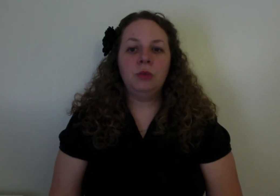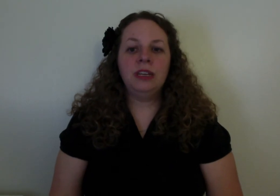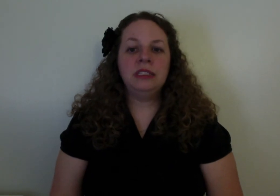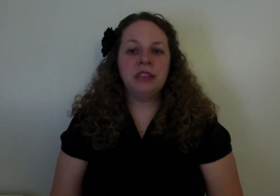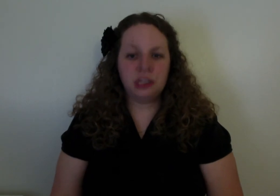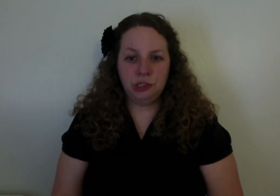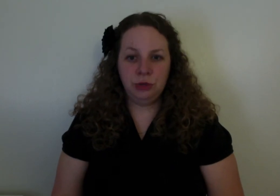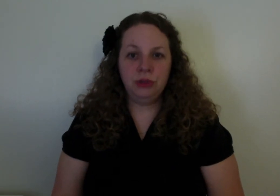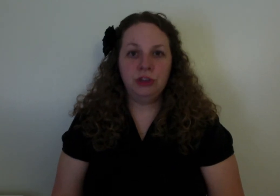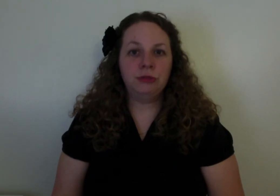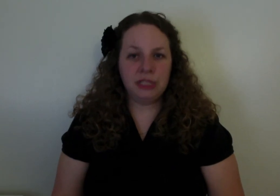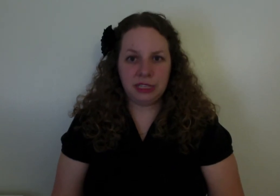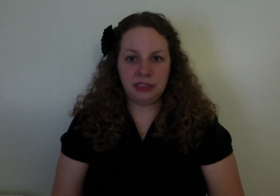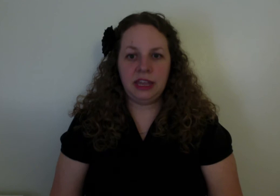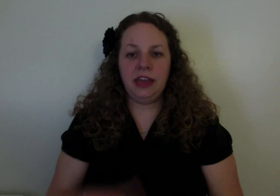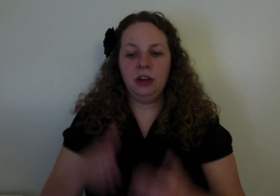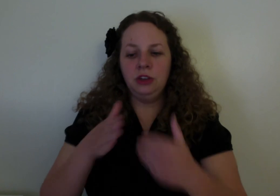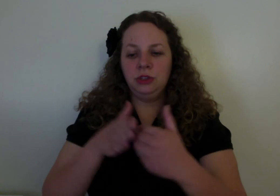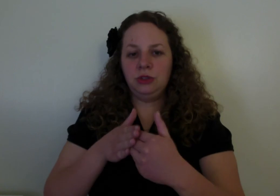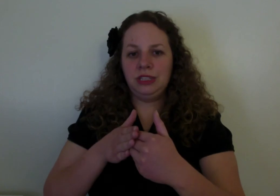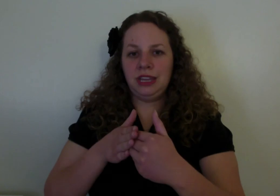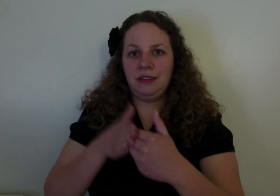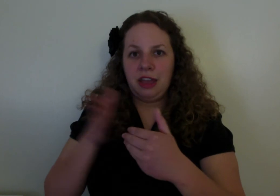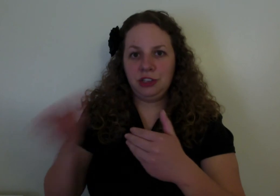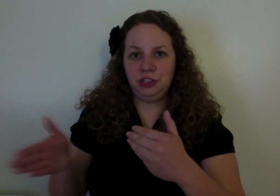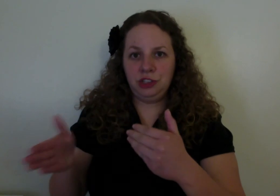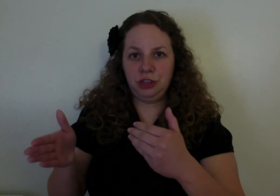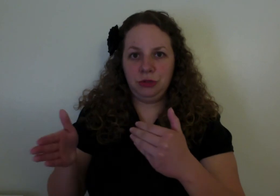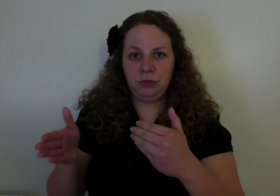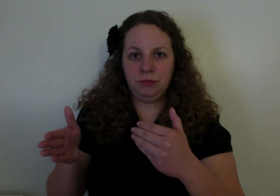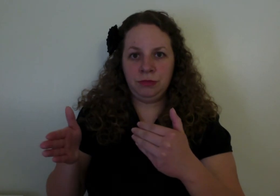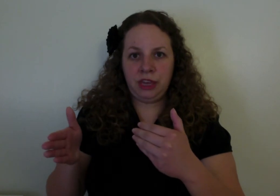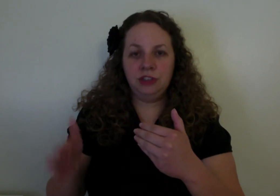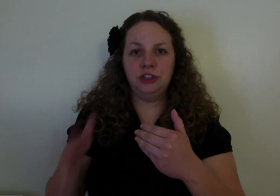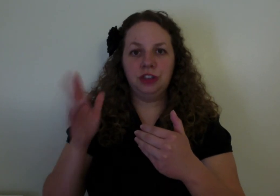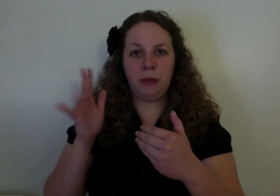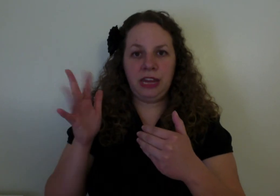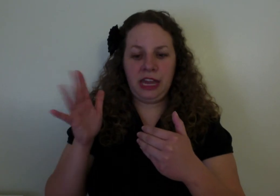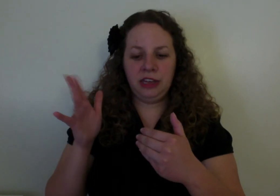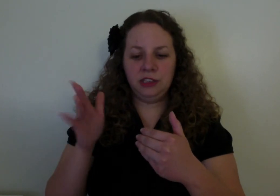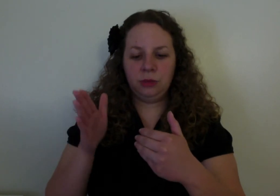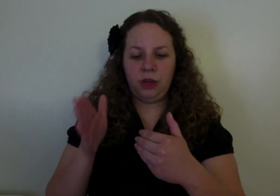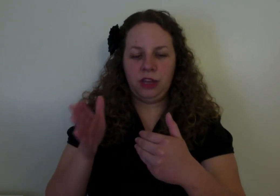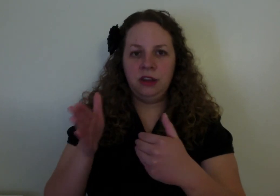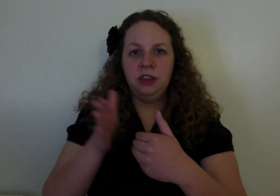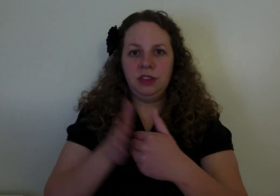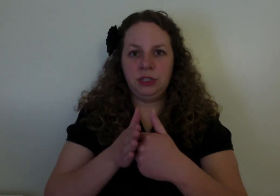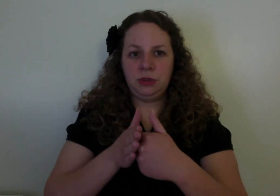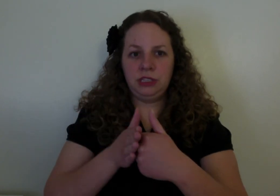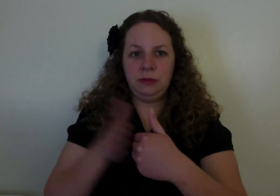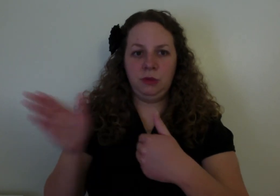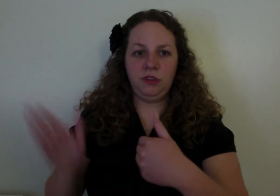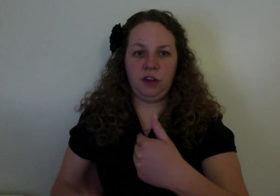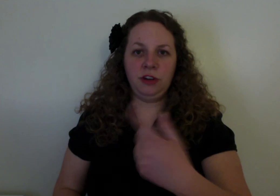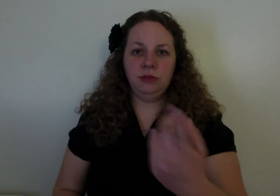is next to your residence? Okay, so the sign next to, okay, so your dominant hand is the one that's going to be moving over. So it's